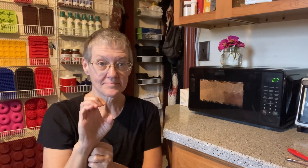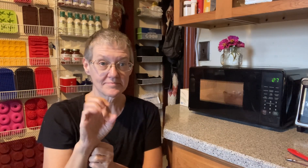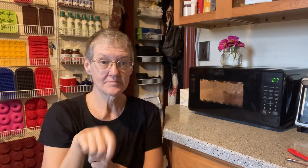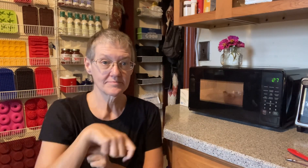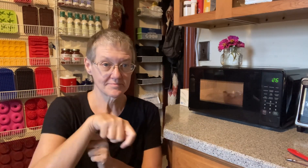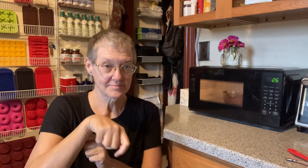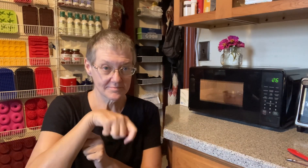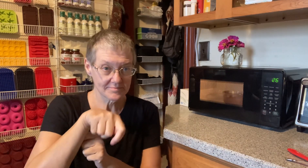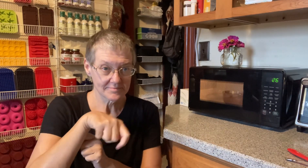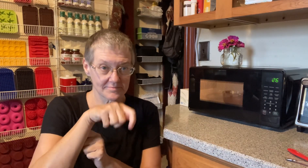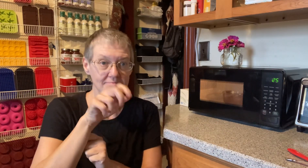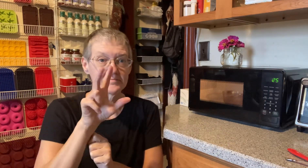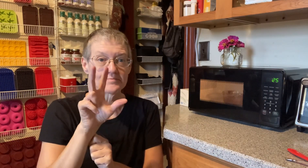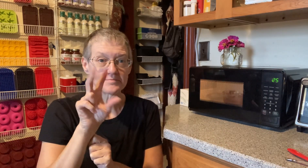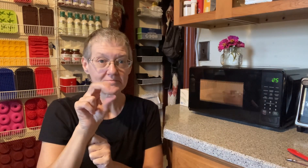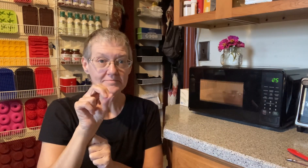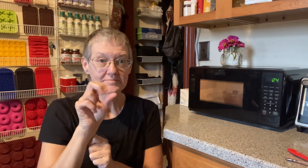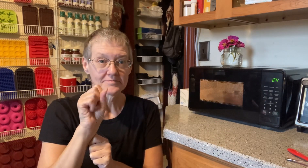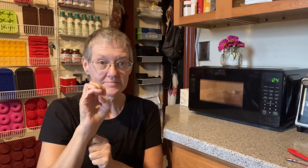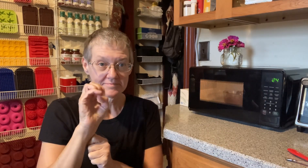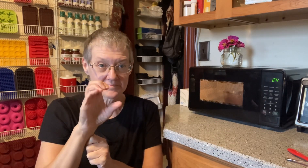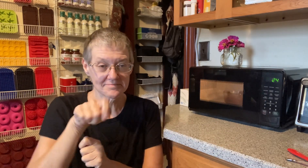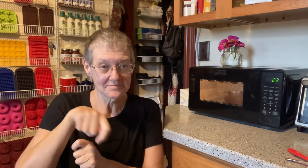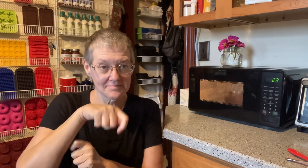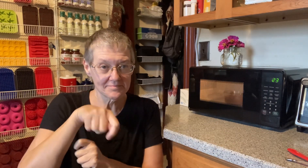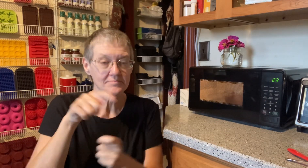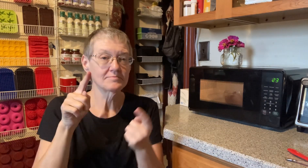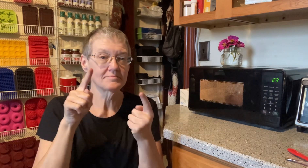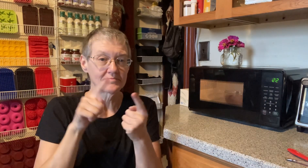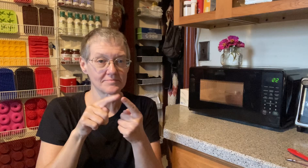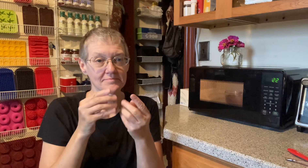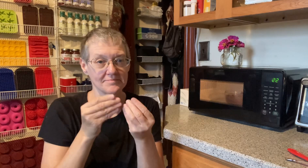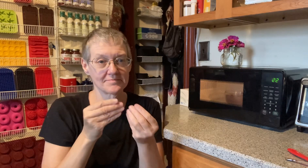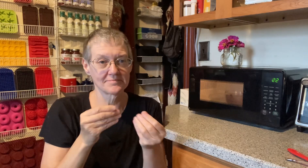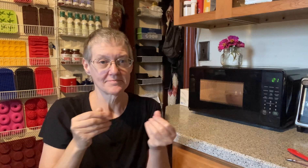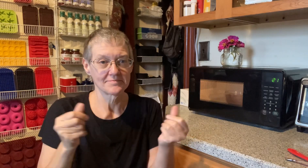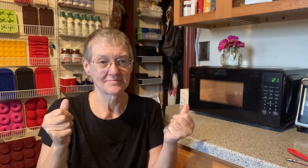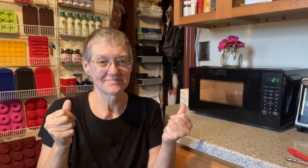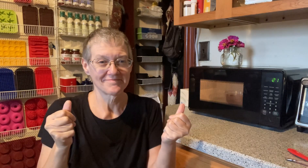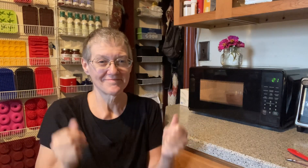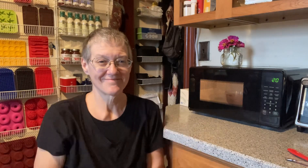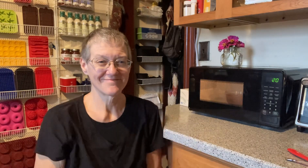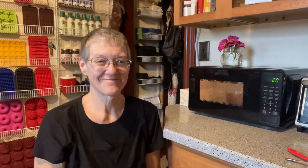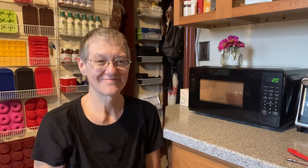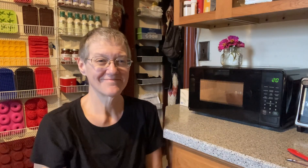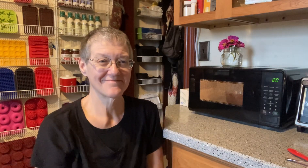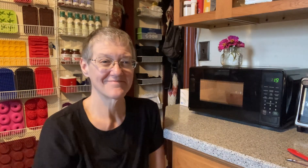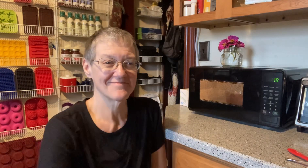So you want to do it in 30-second intervals. 30 seconds, stir, 30 seconds, stir until it's melted.